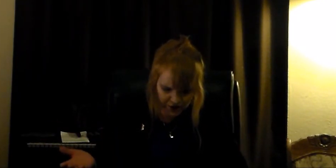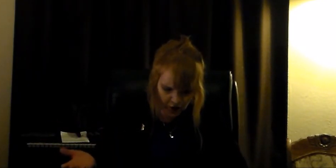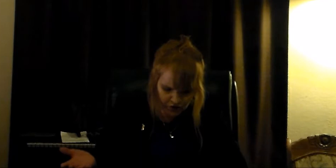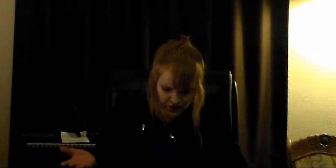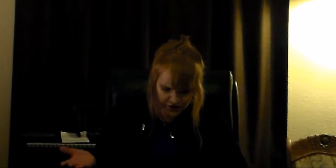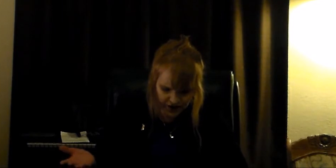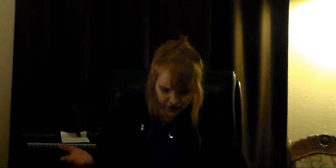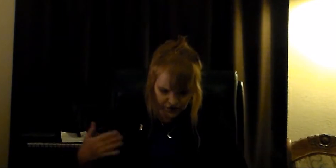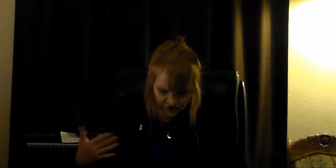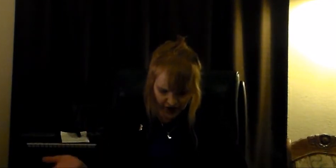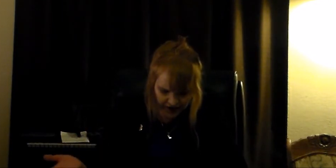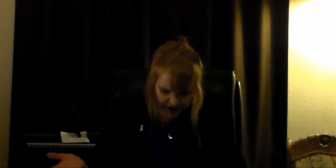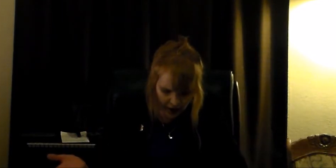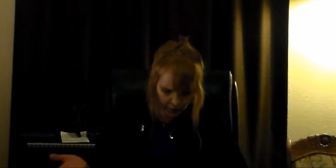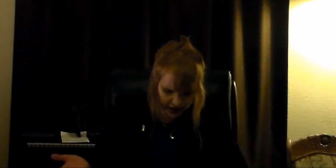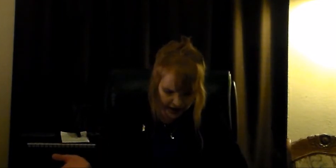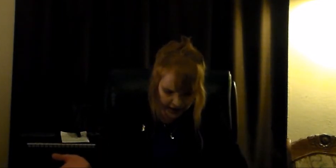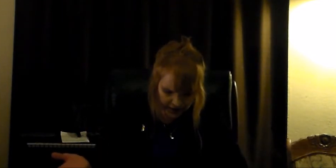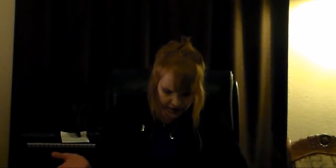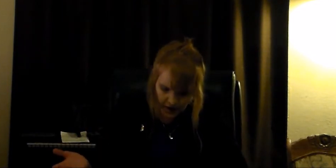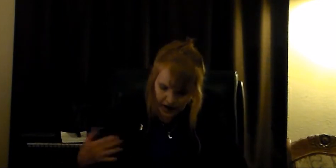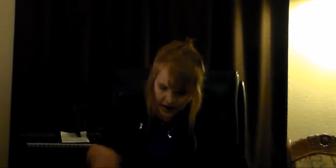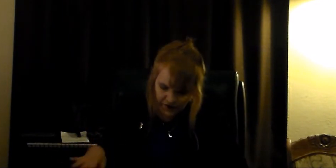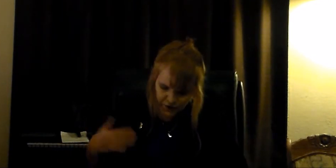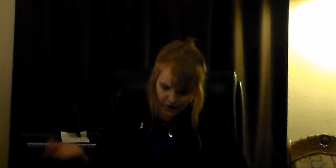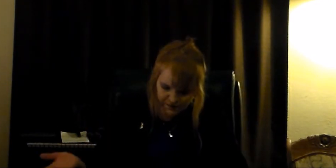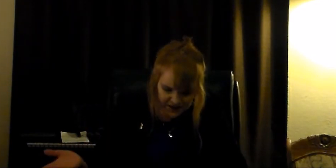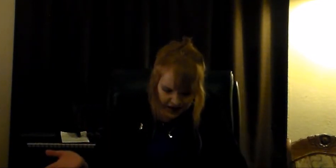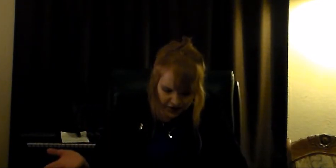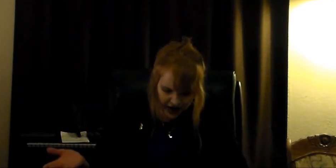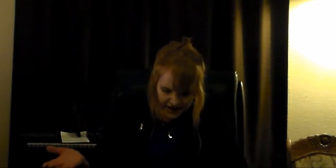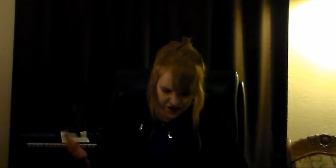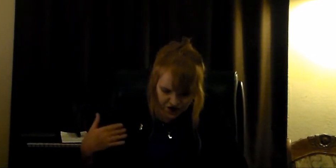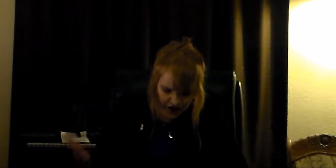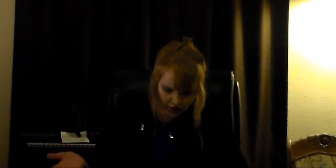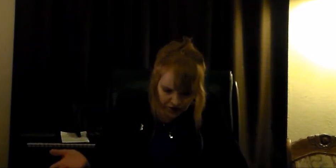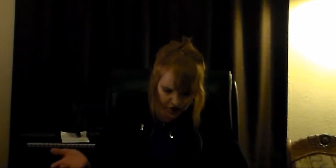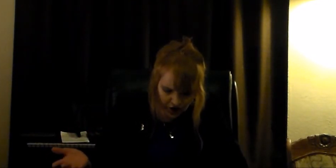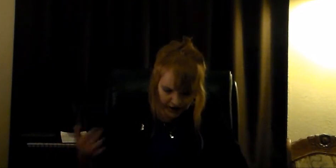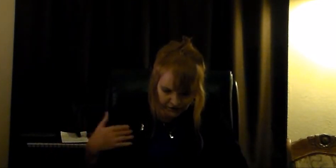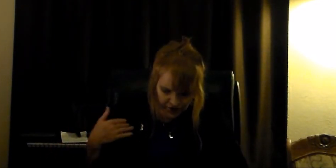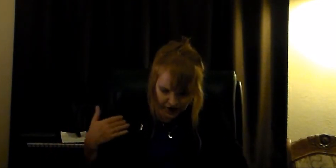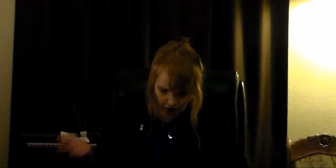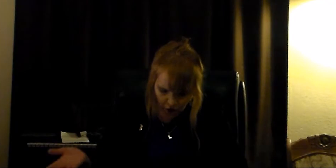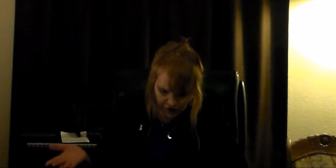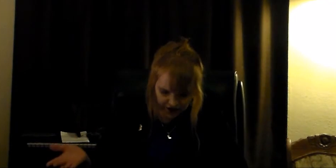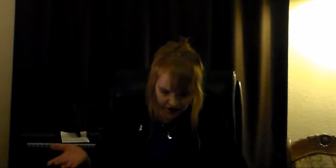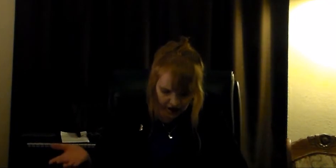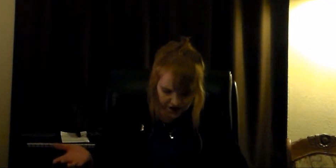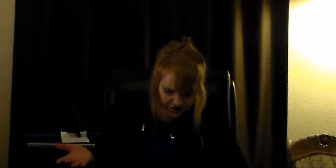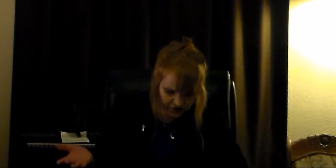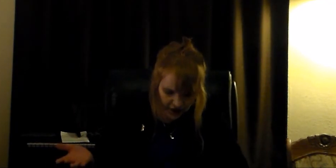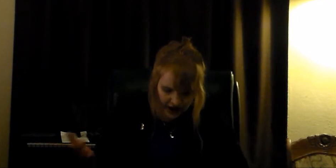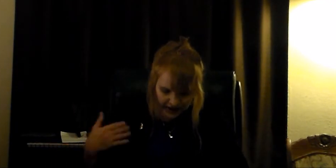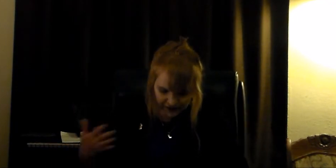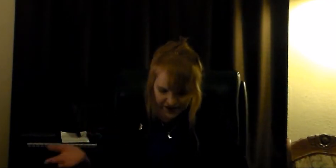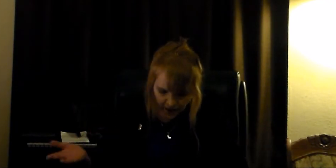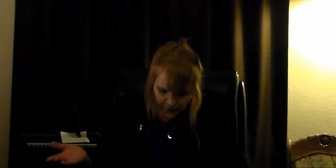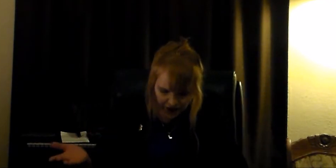go to their dinner to find out when. The Dream Center has a shelter and free clothing and also gives out